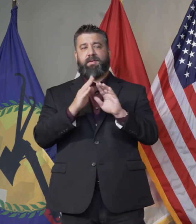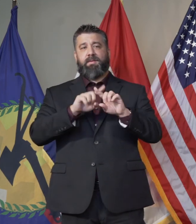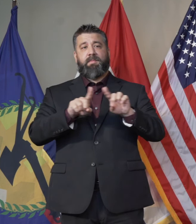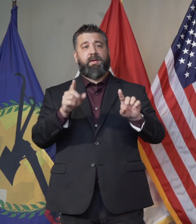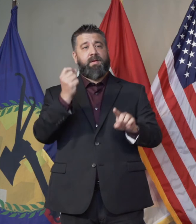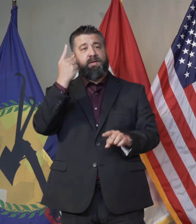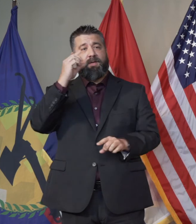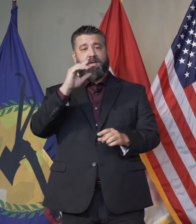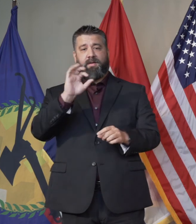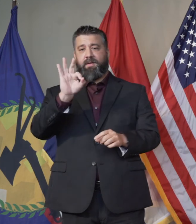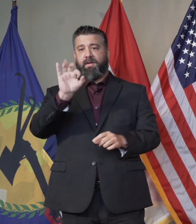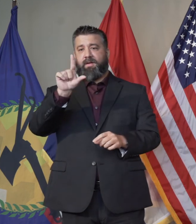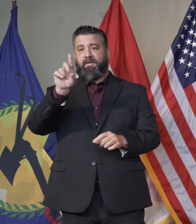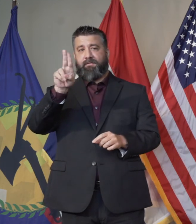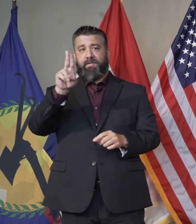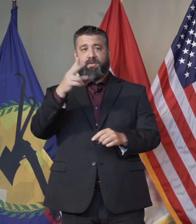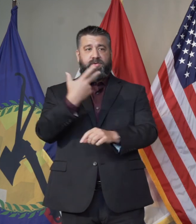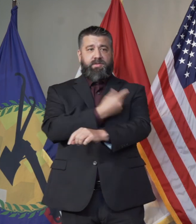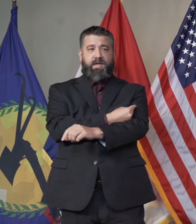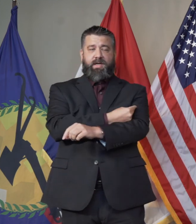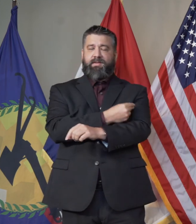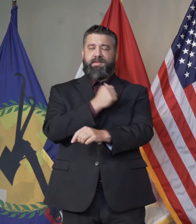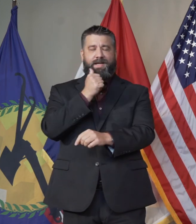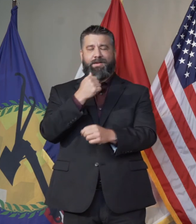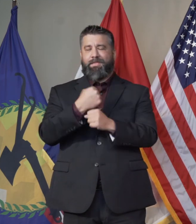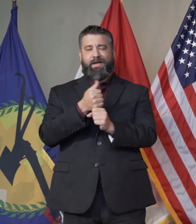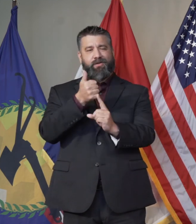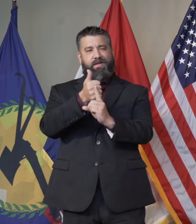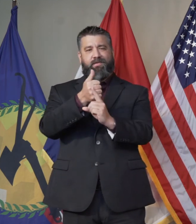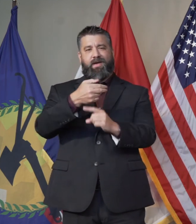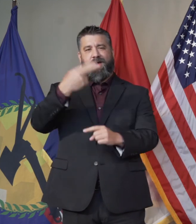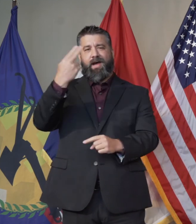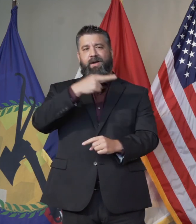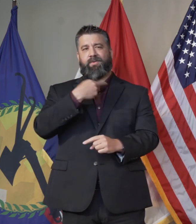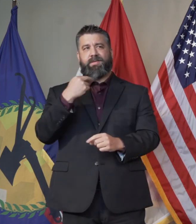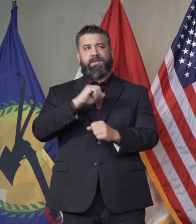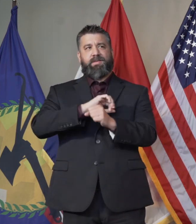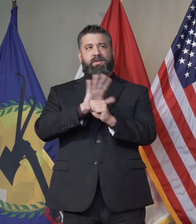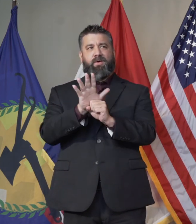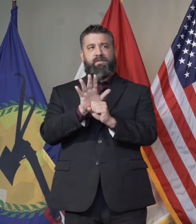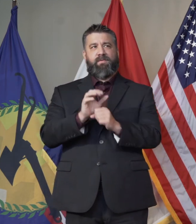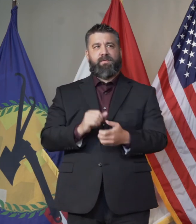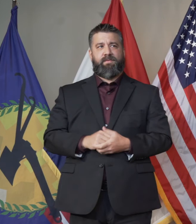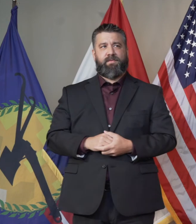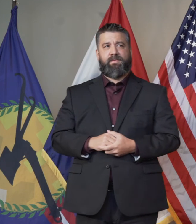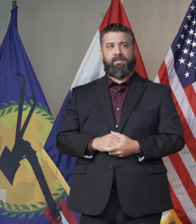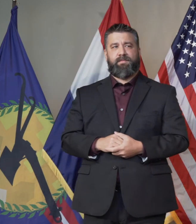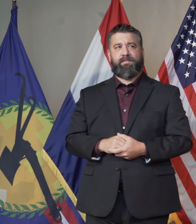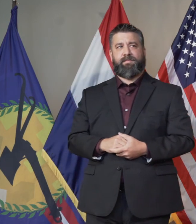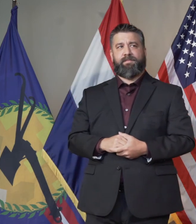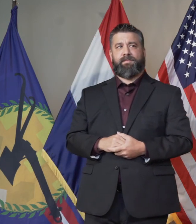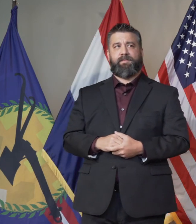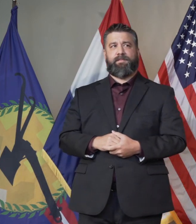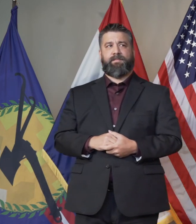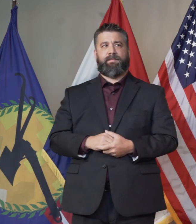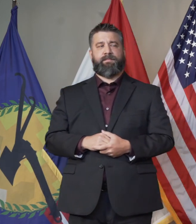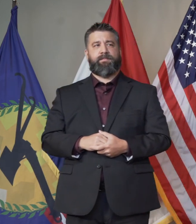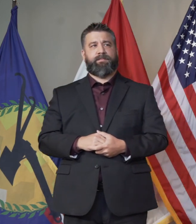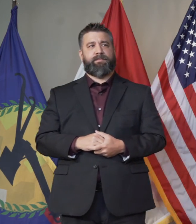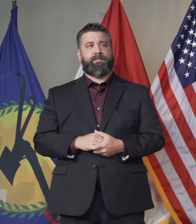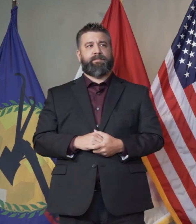shot will in no way make you more susceptible to COVID. I think some people are just concerned about